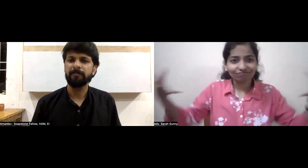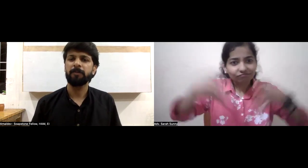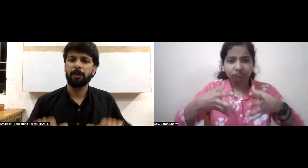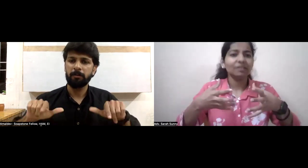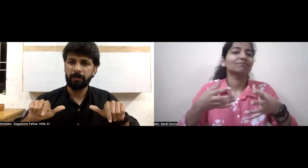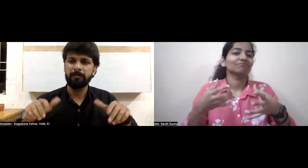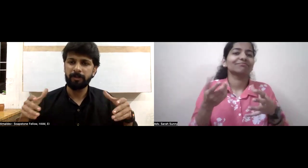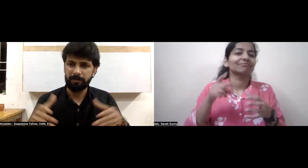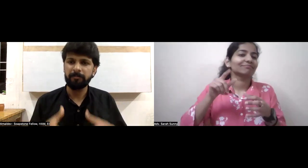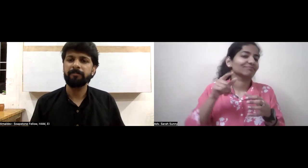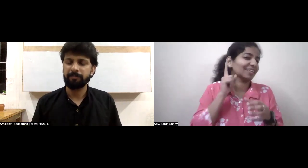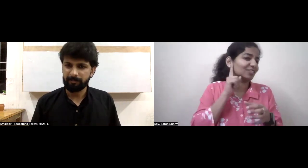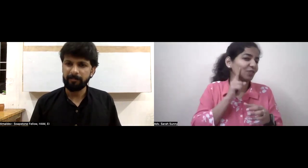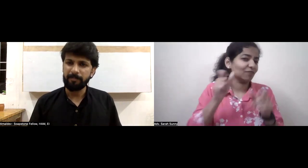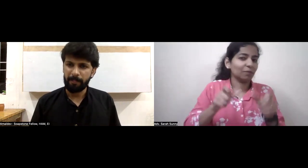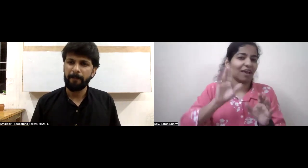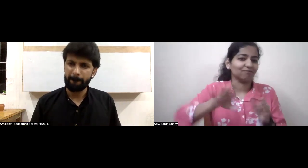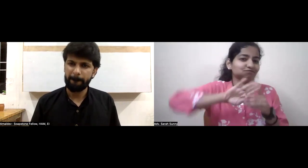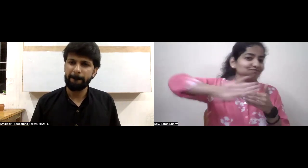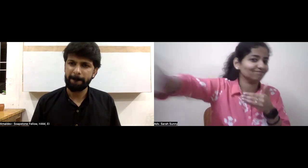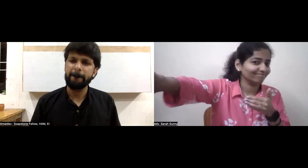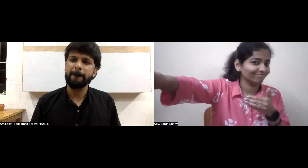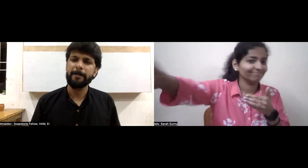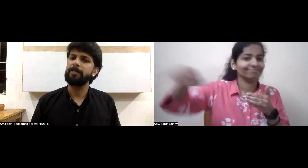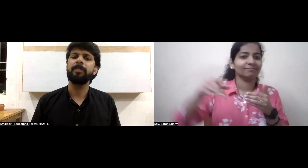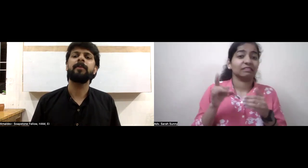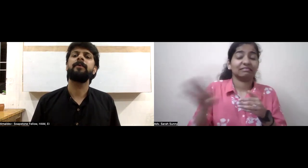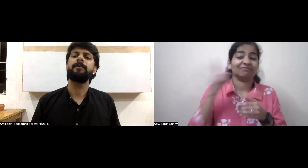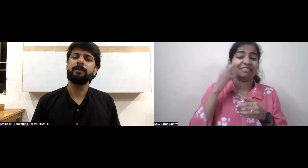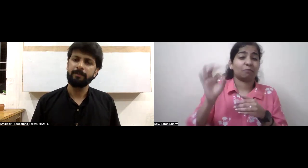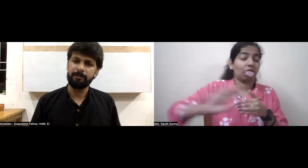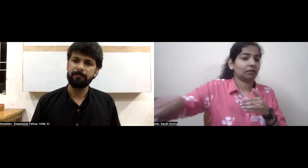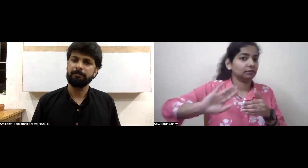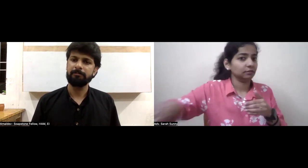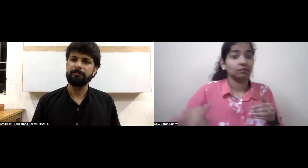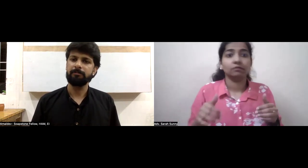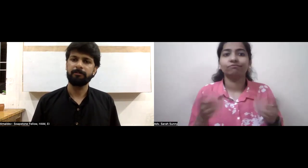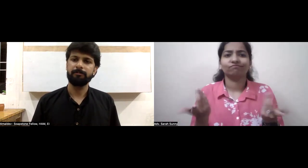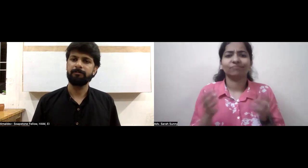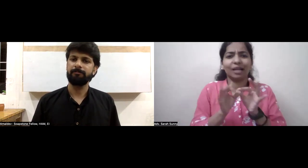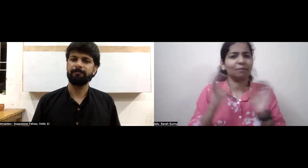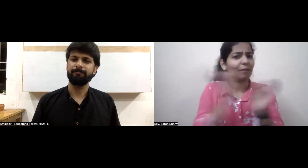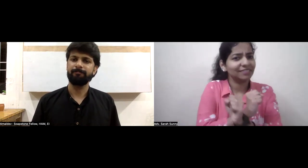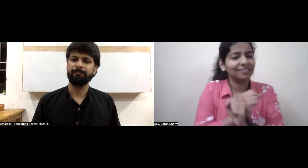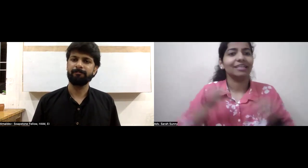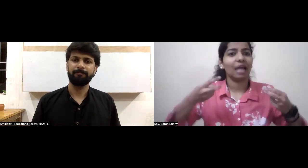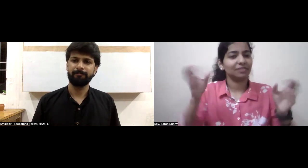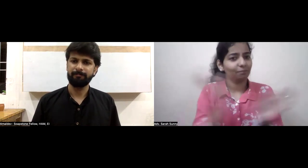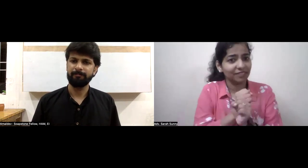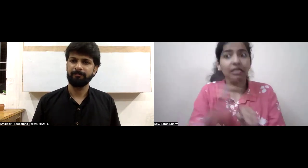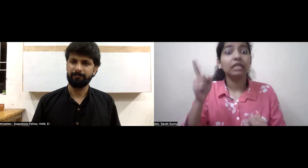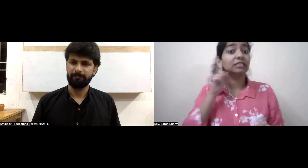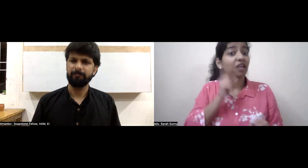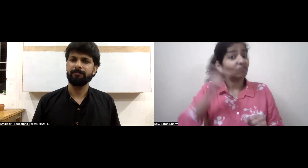in companies and they're not involved in the team meetings. They're either